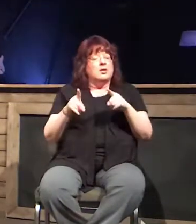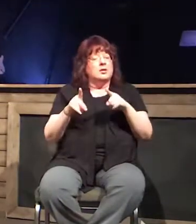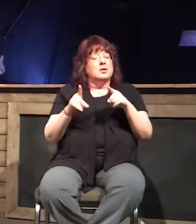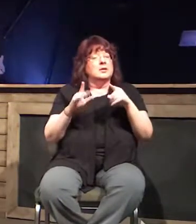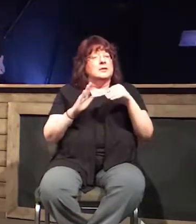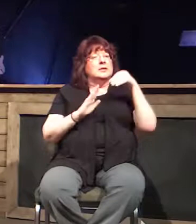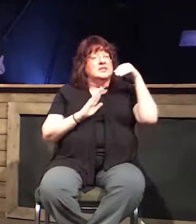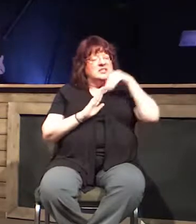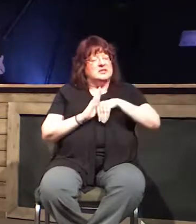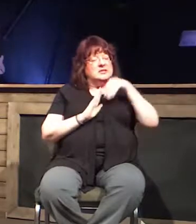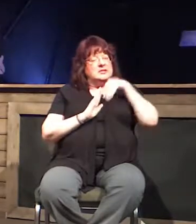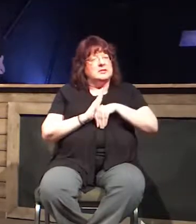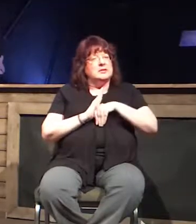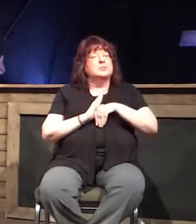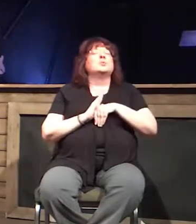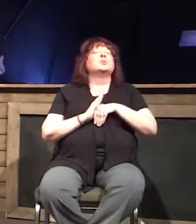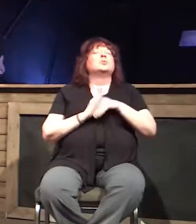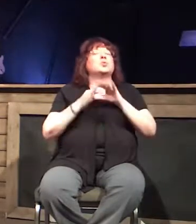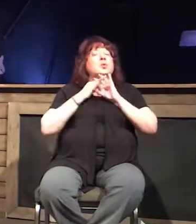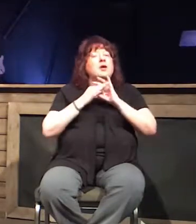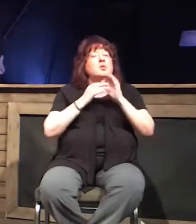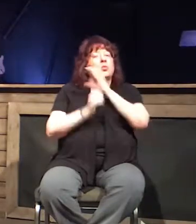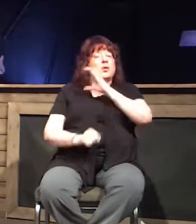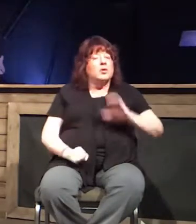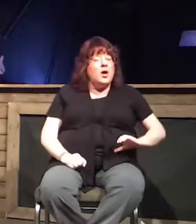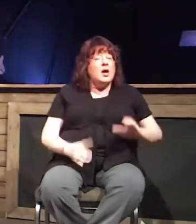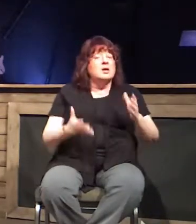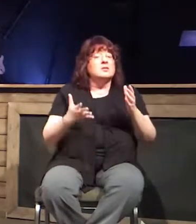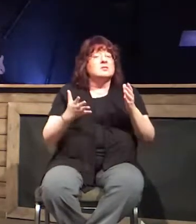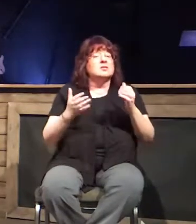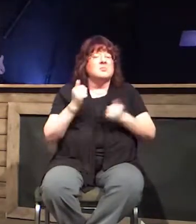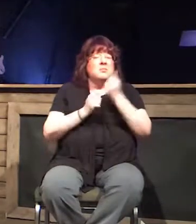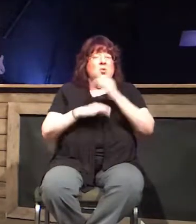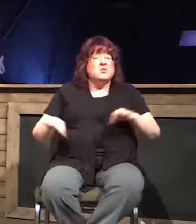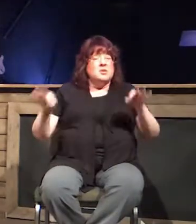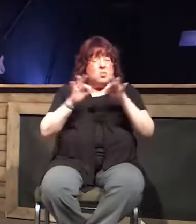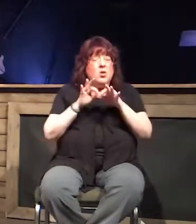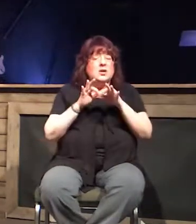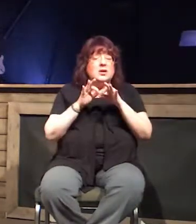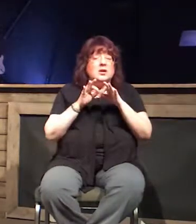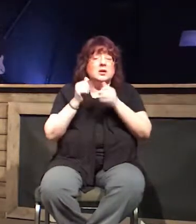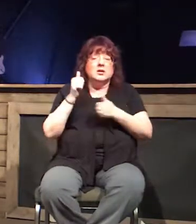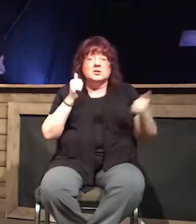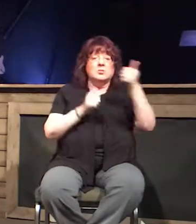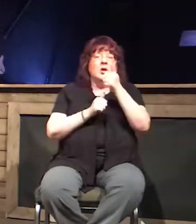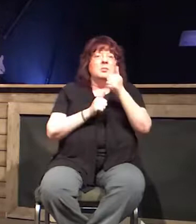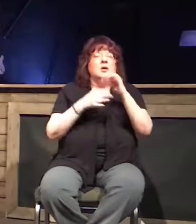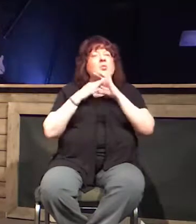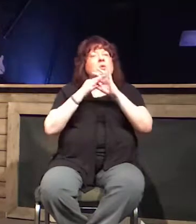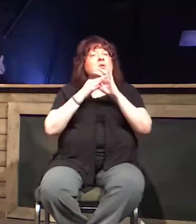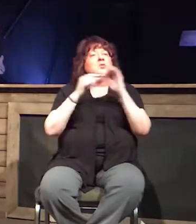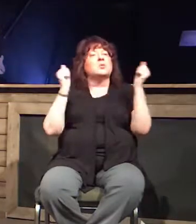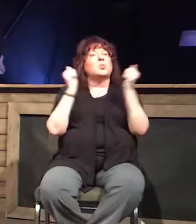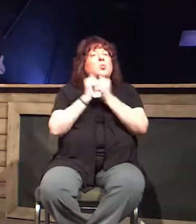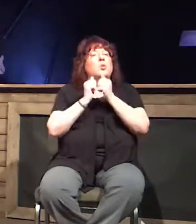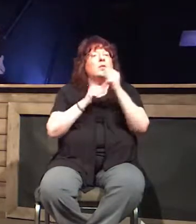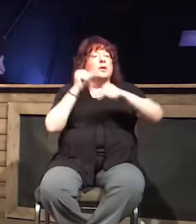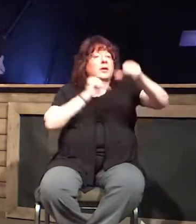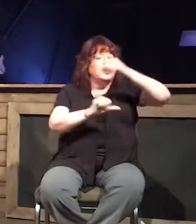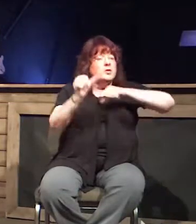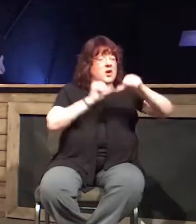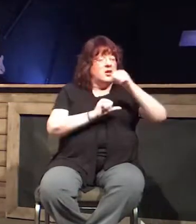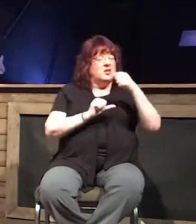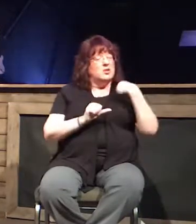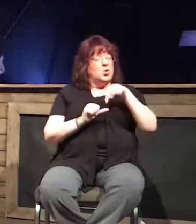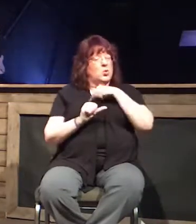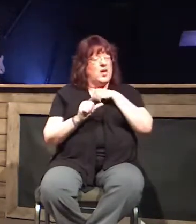deep relationship. Relationship with Christ, most importantly, supremely, and relationship with one another. So